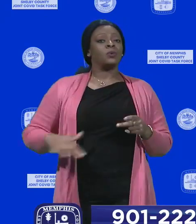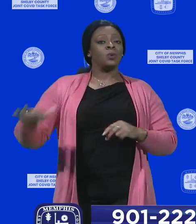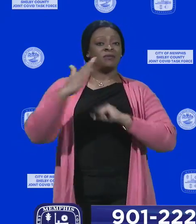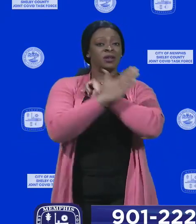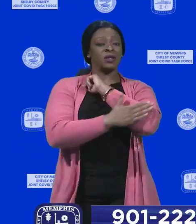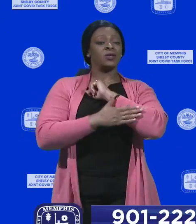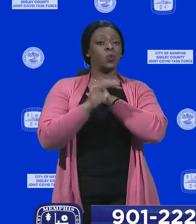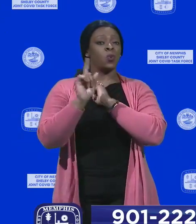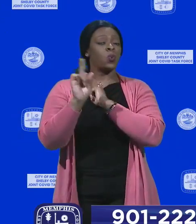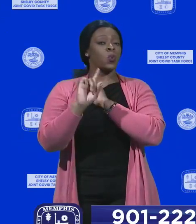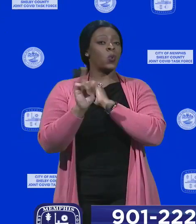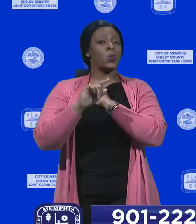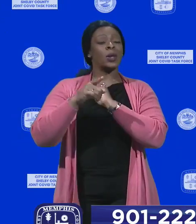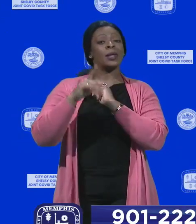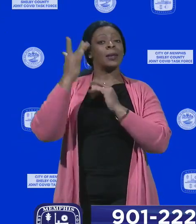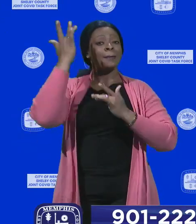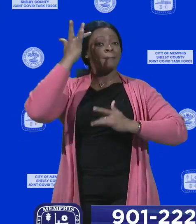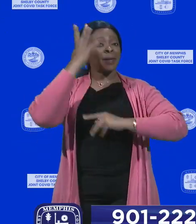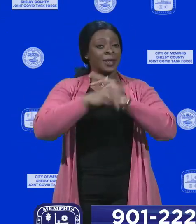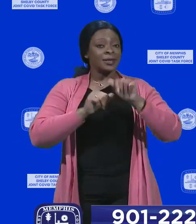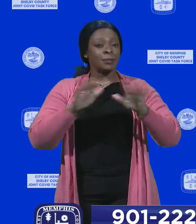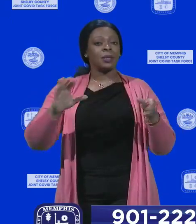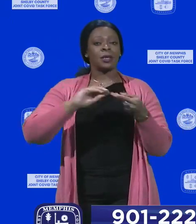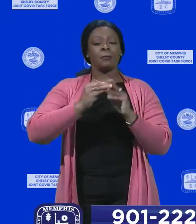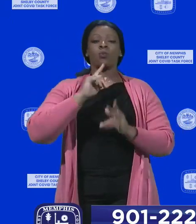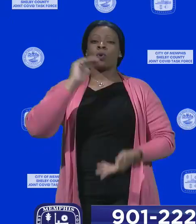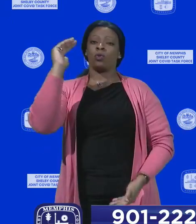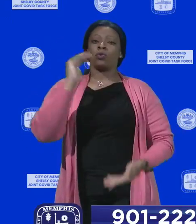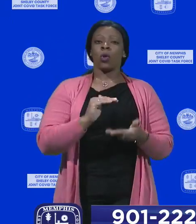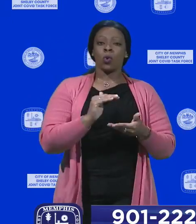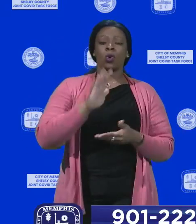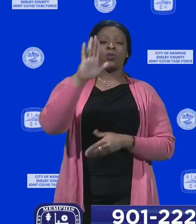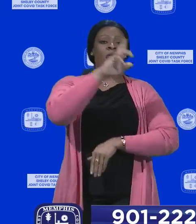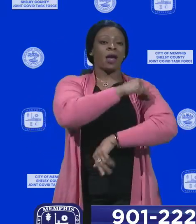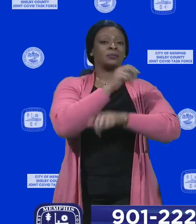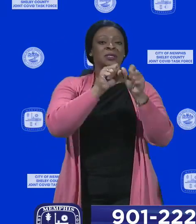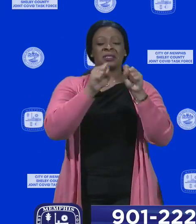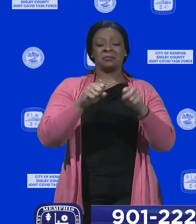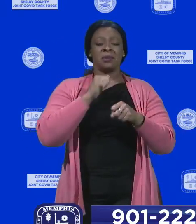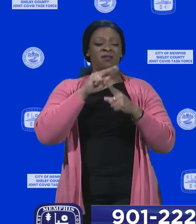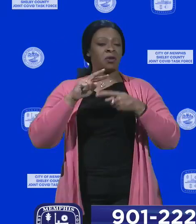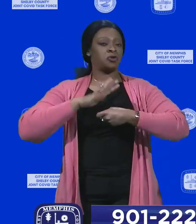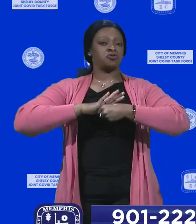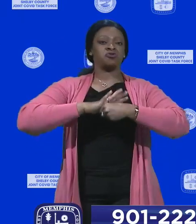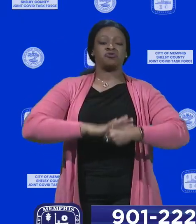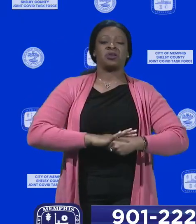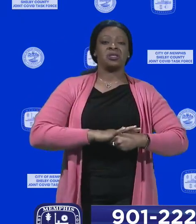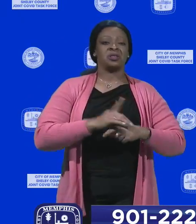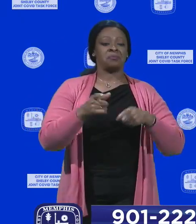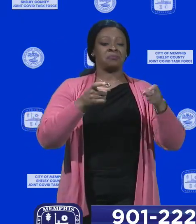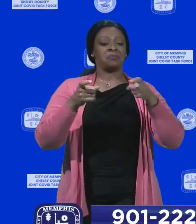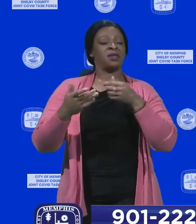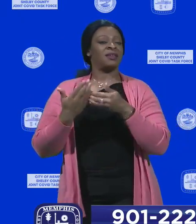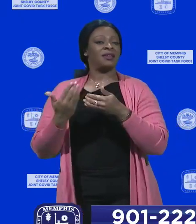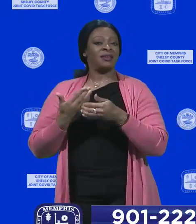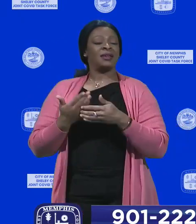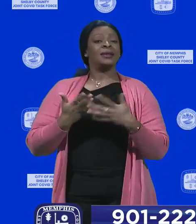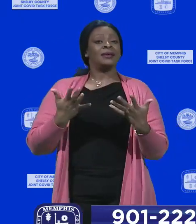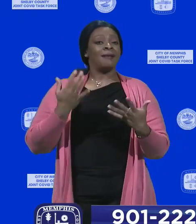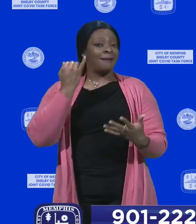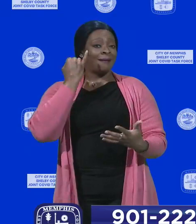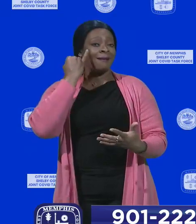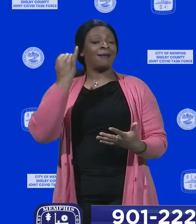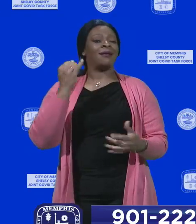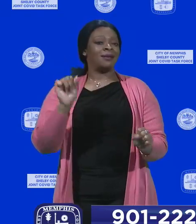the pandemic is at very, very low levels, where their hospital systems are not strained. And so logic would tell you that there